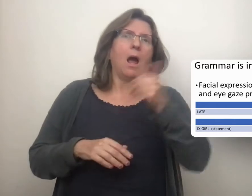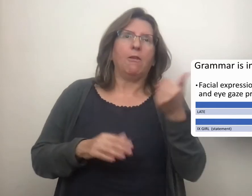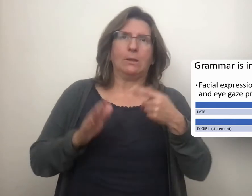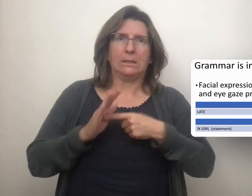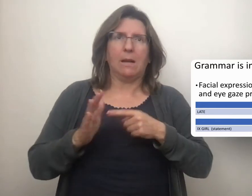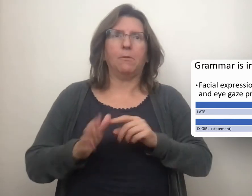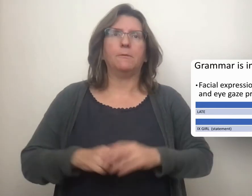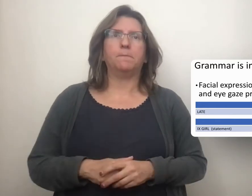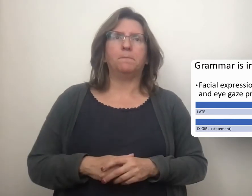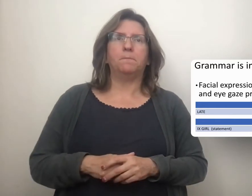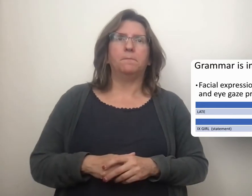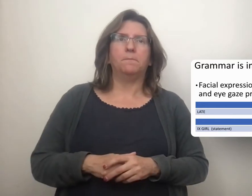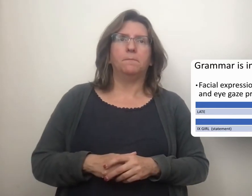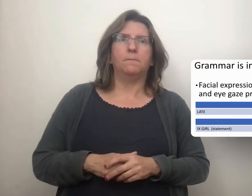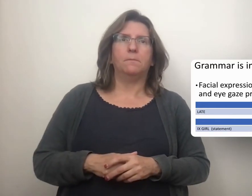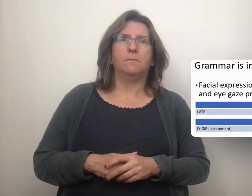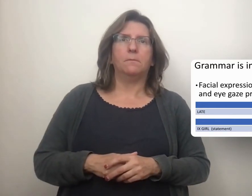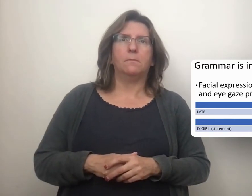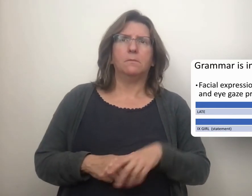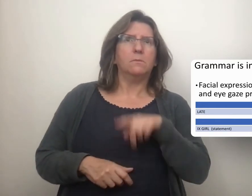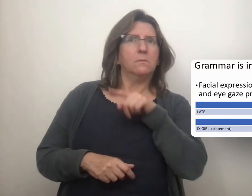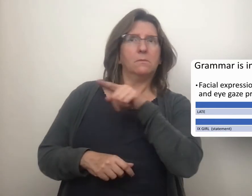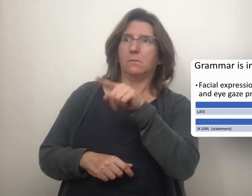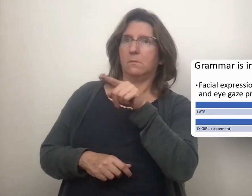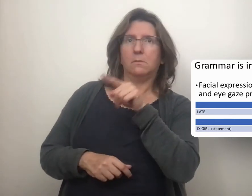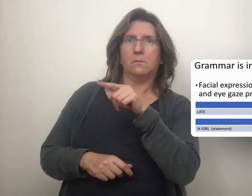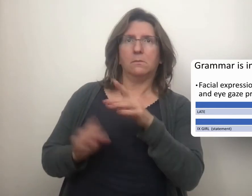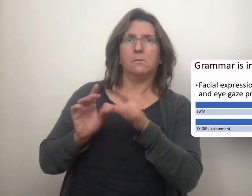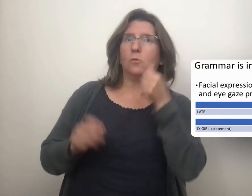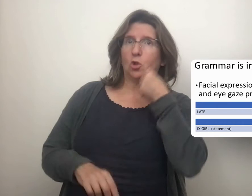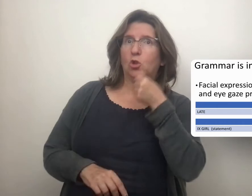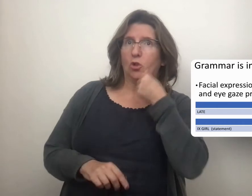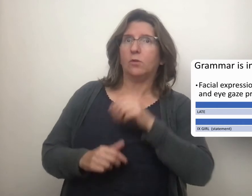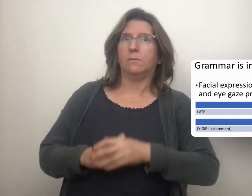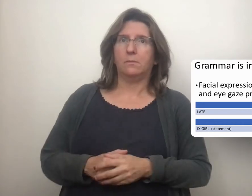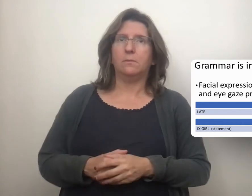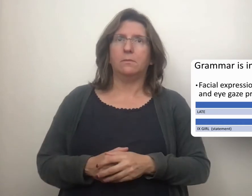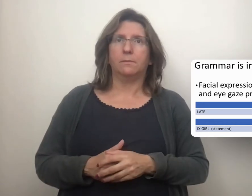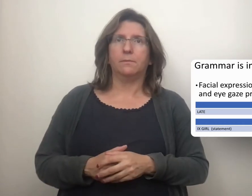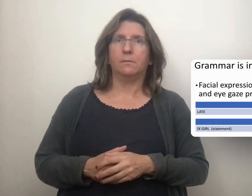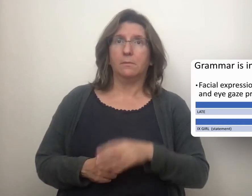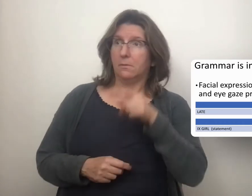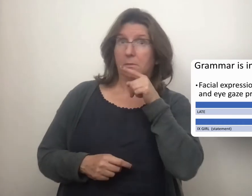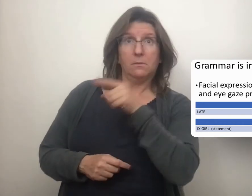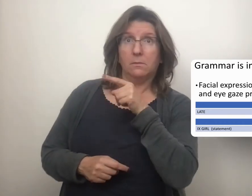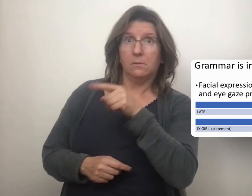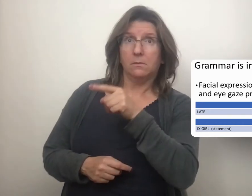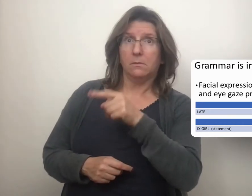Another example is the sign glossed as girl. Pay attention to my eyebrows.